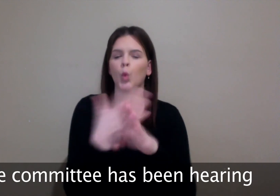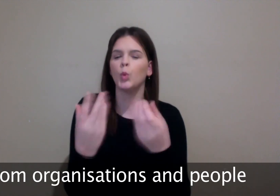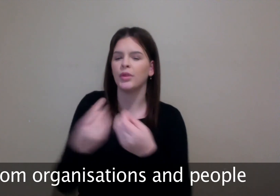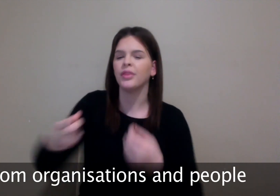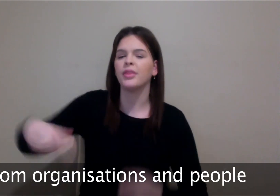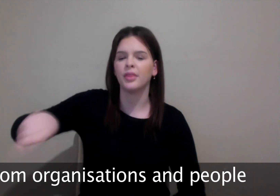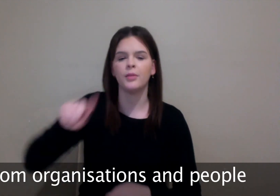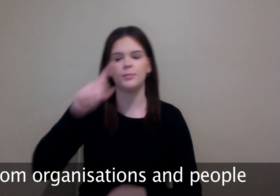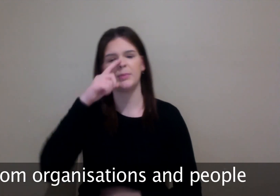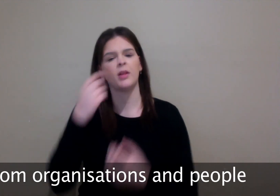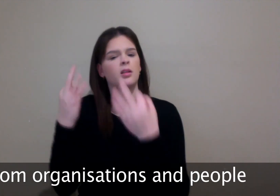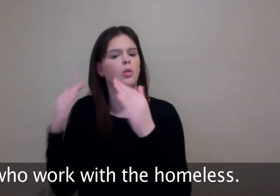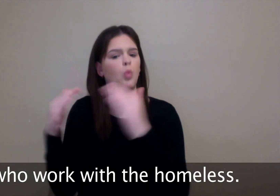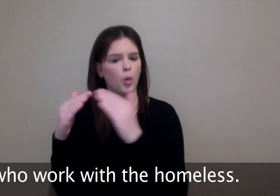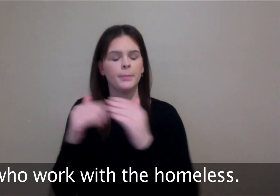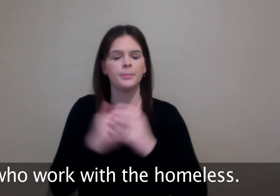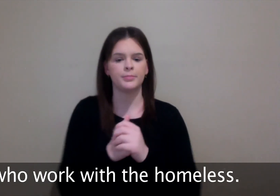and people who work with the homeless.